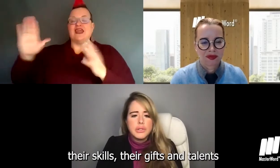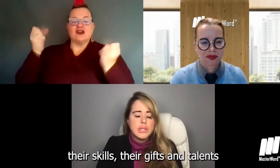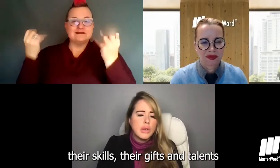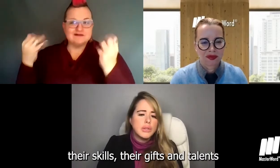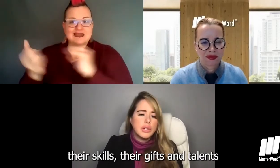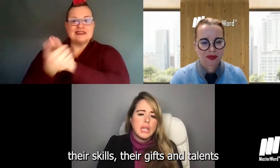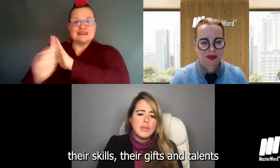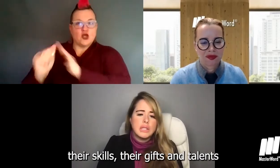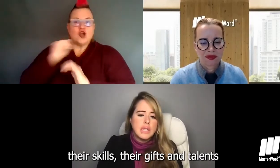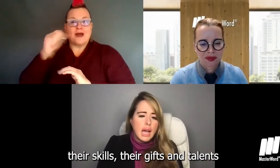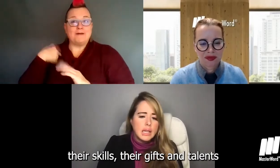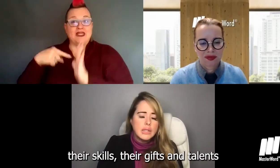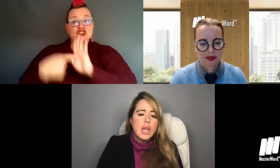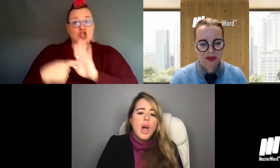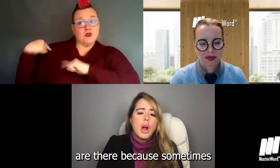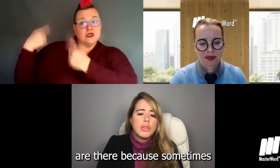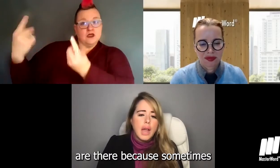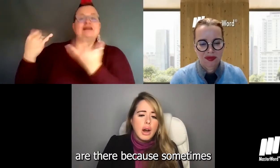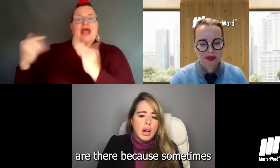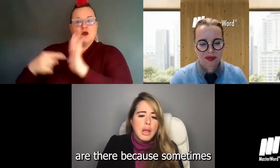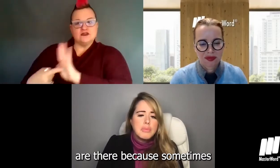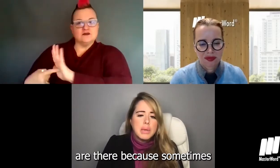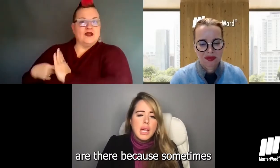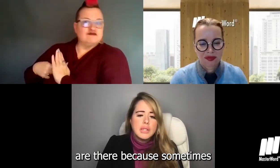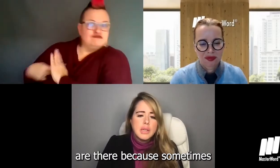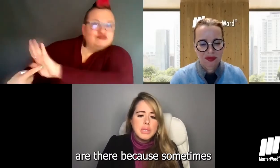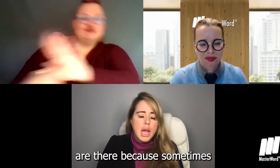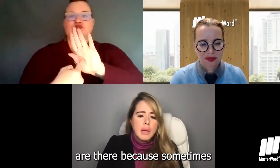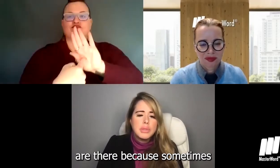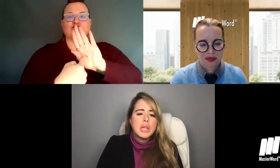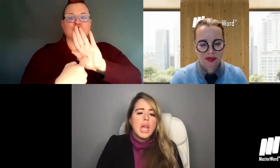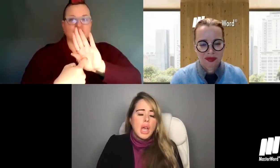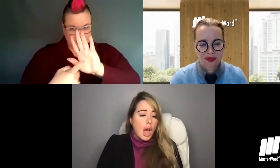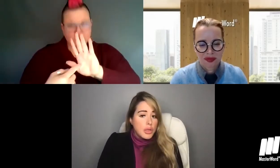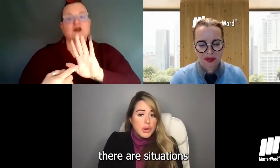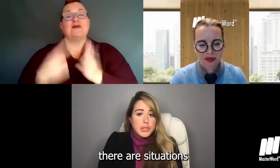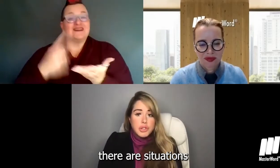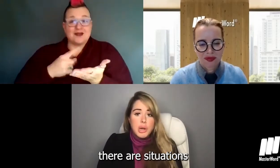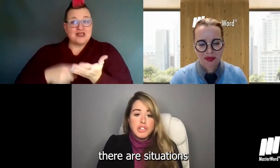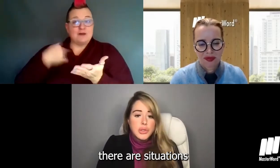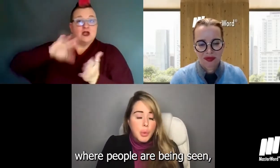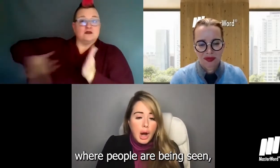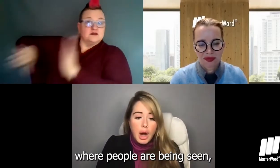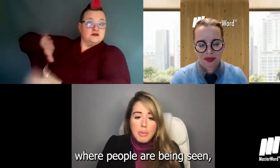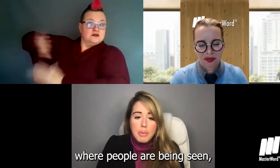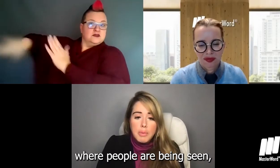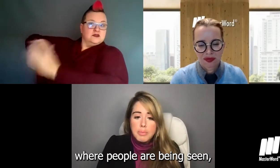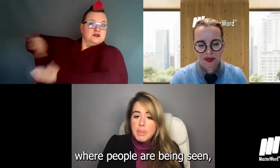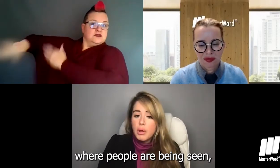their skills, their gifts and talents are there, because sometimes. There are situations where people